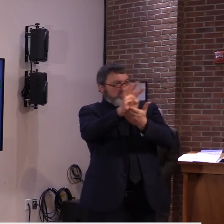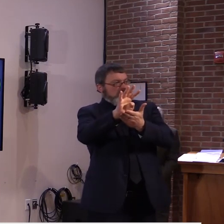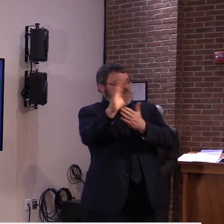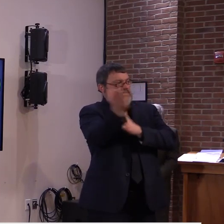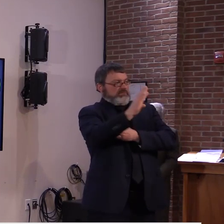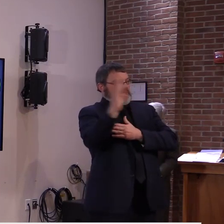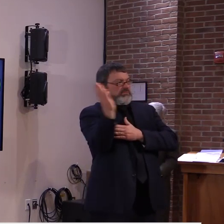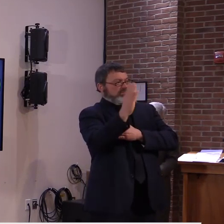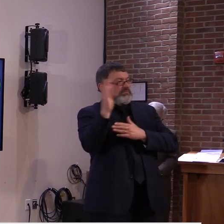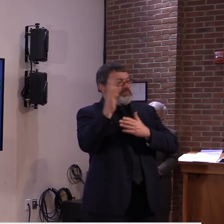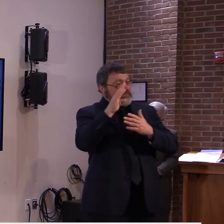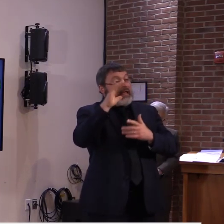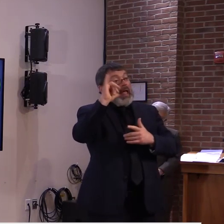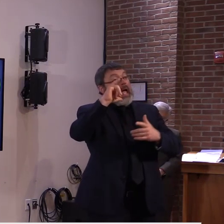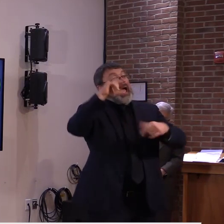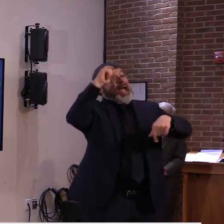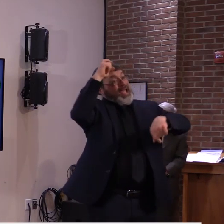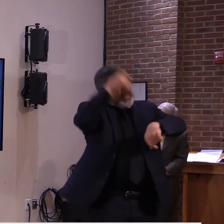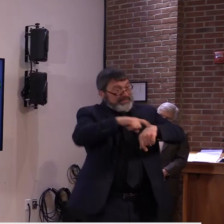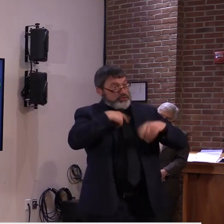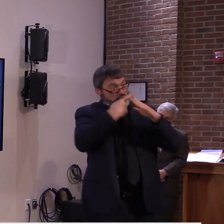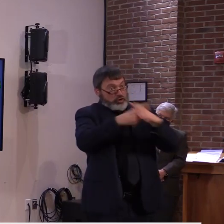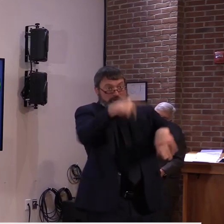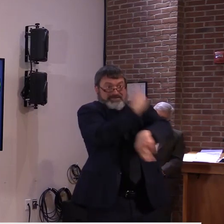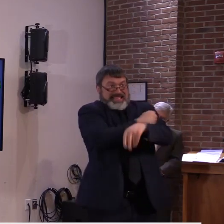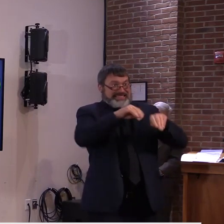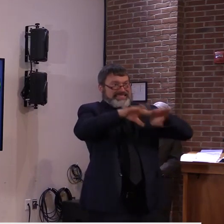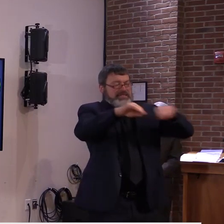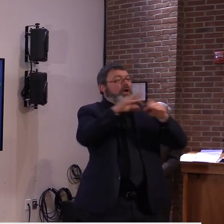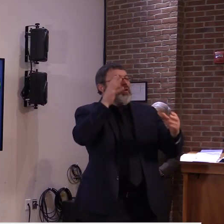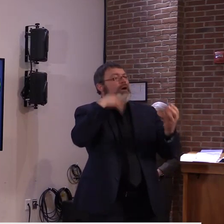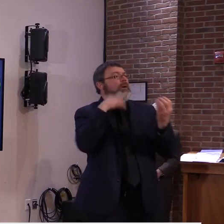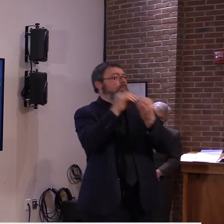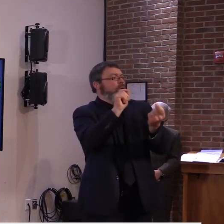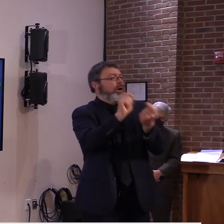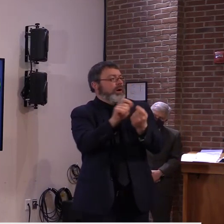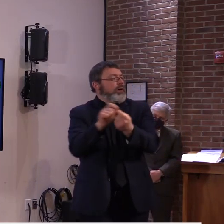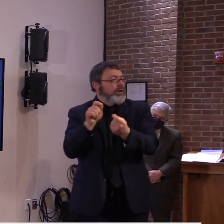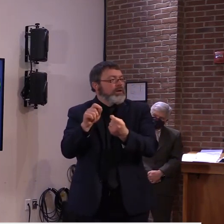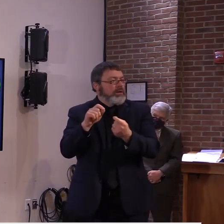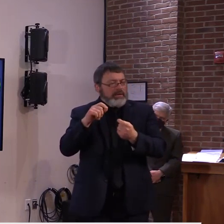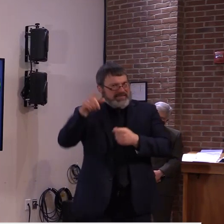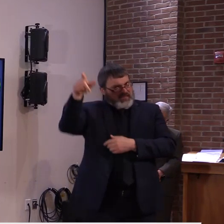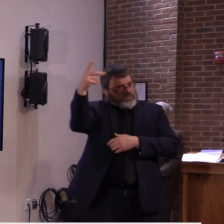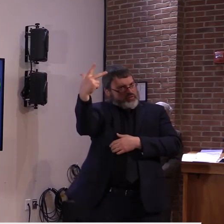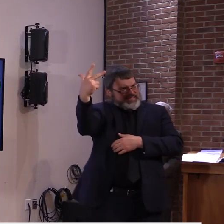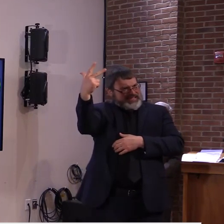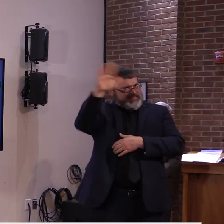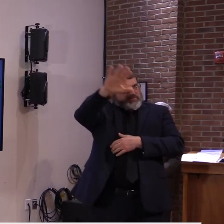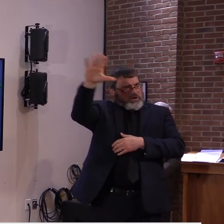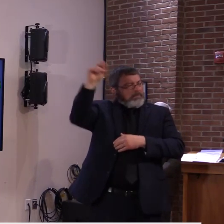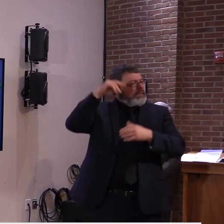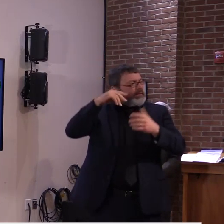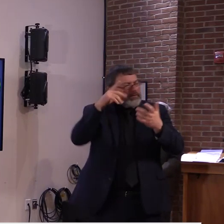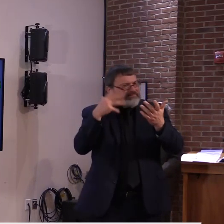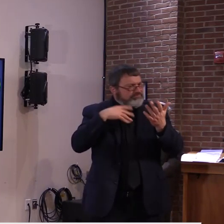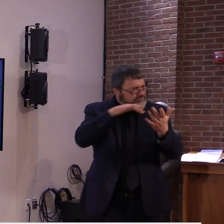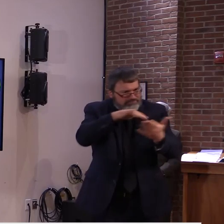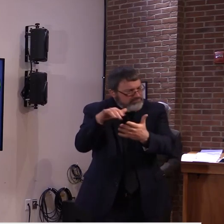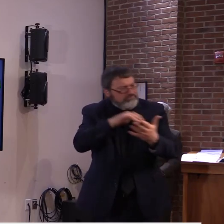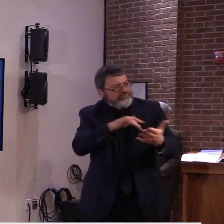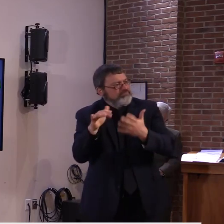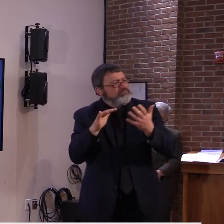if you come in contact with the virus, which most people are saying should be 2 to 4 weeks, and there'll probably be something more